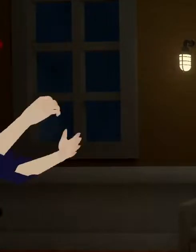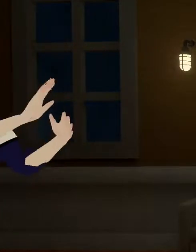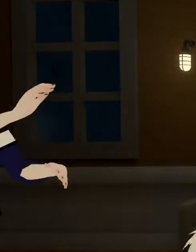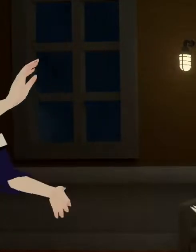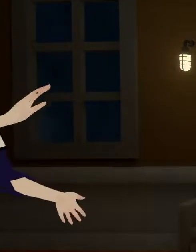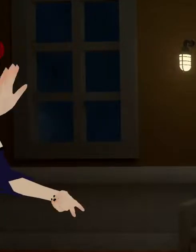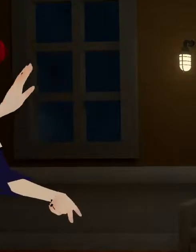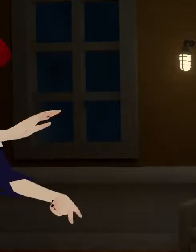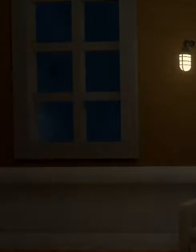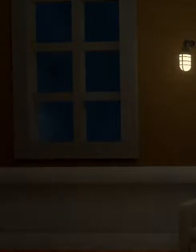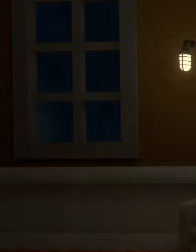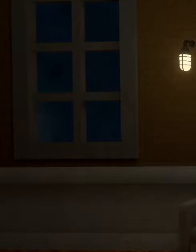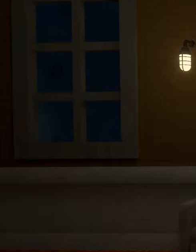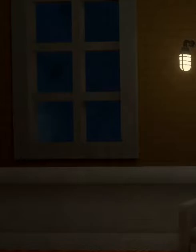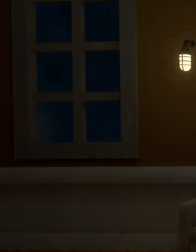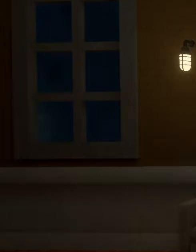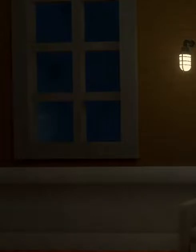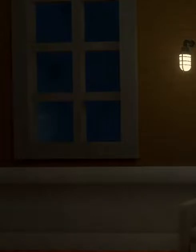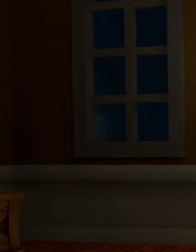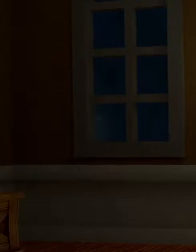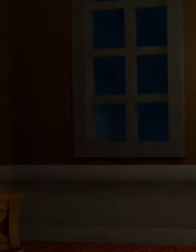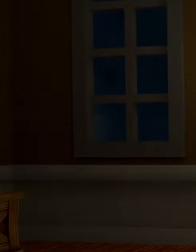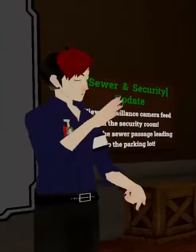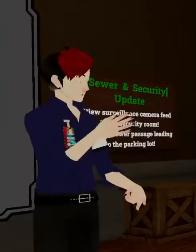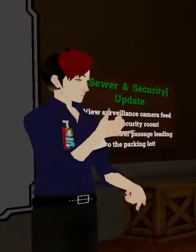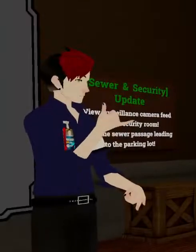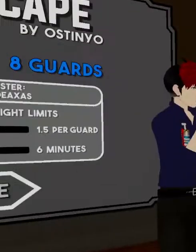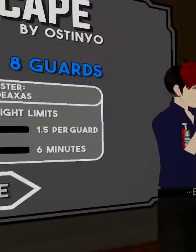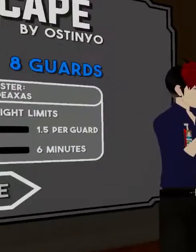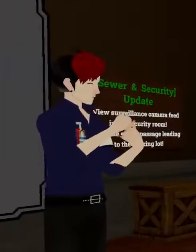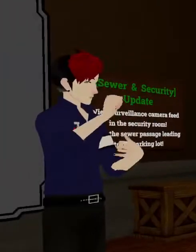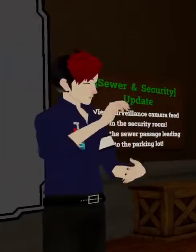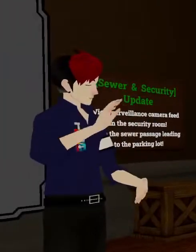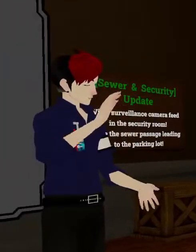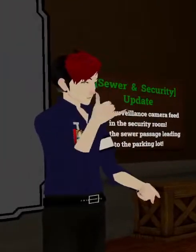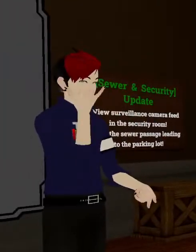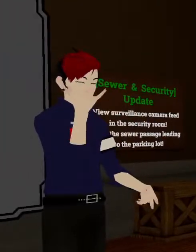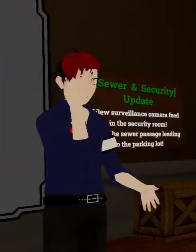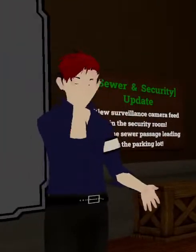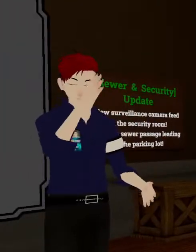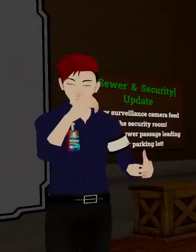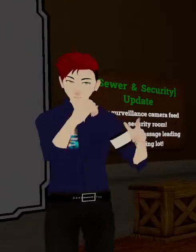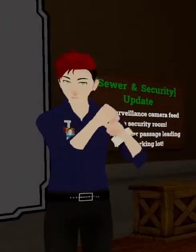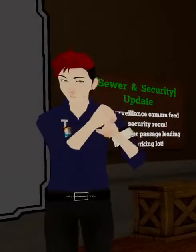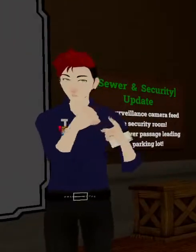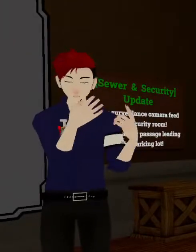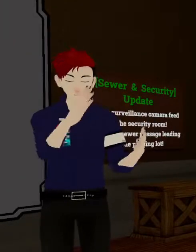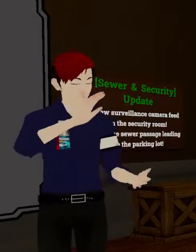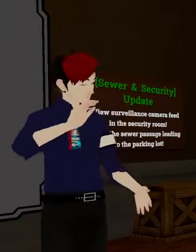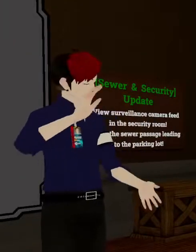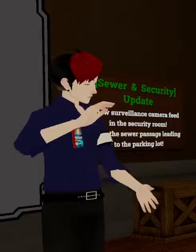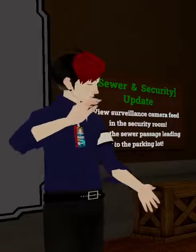doubt, fingerspell it out. You will never go wrong with fingerspelling. If you don't know a word, fingerspell